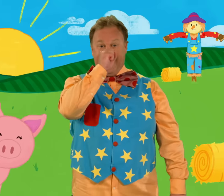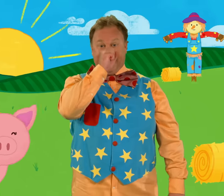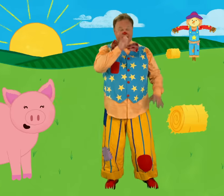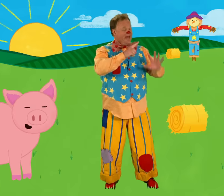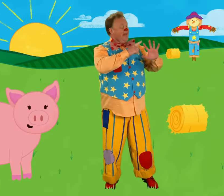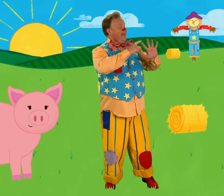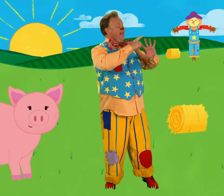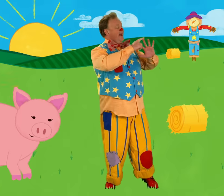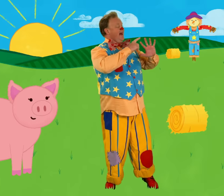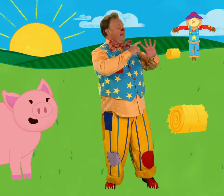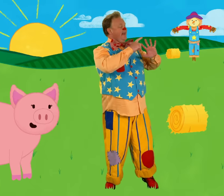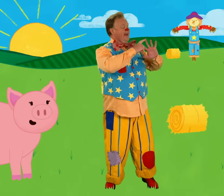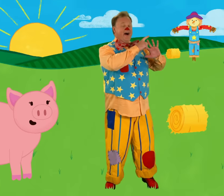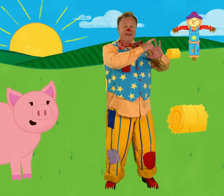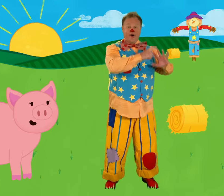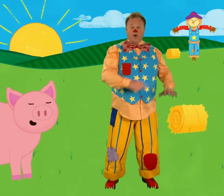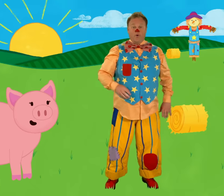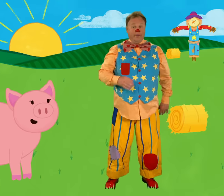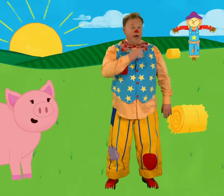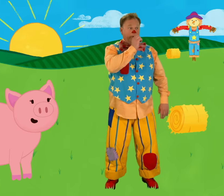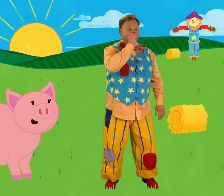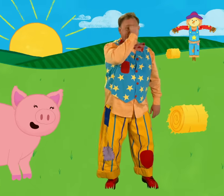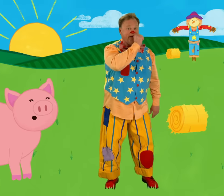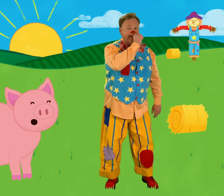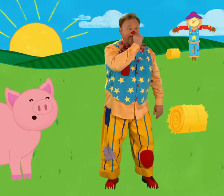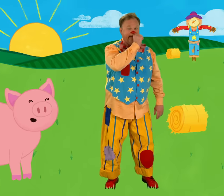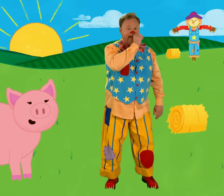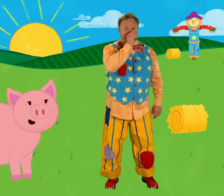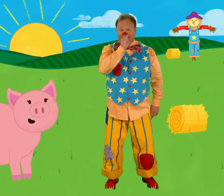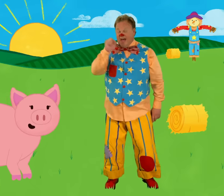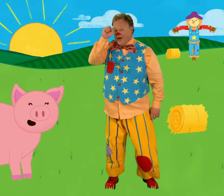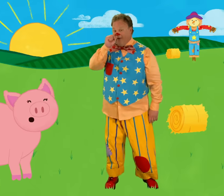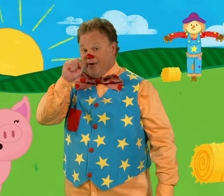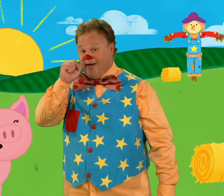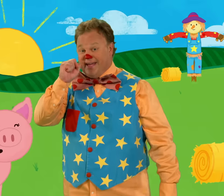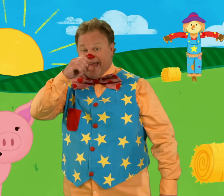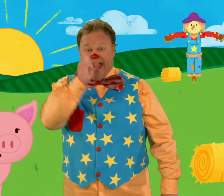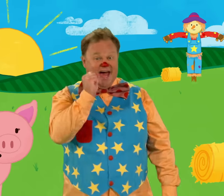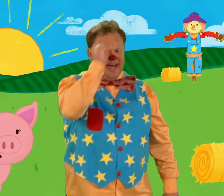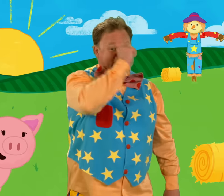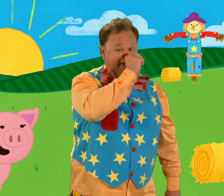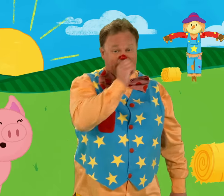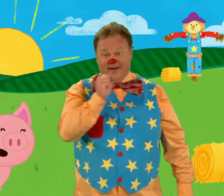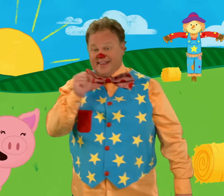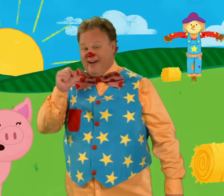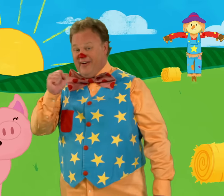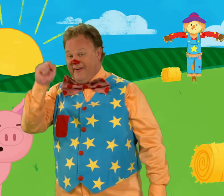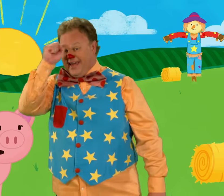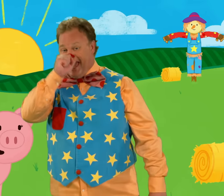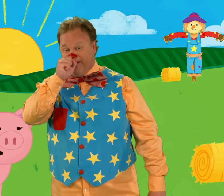pig, E-I-E-I-O. With a oink oink here, an oink oink there, here an oink, there an oink,